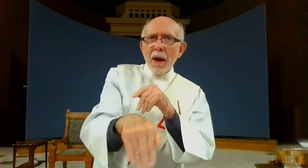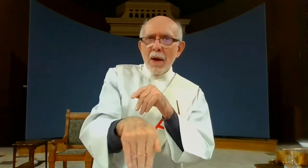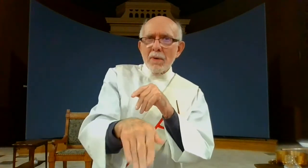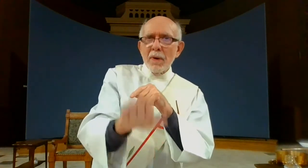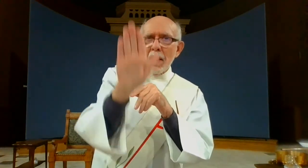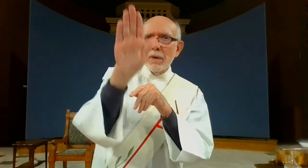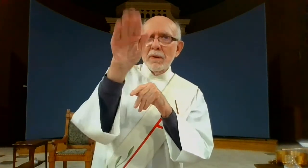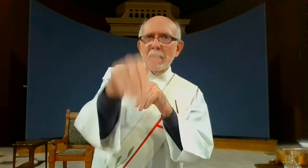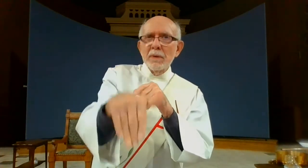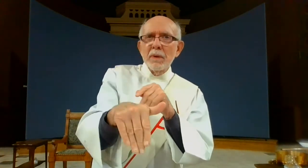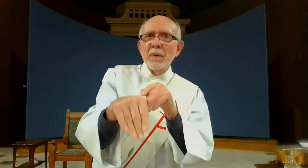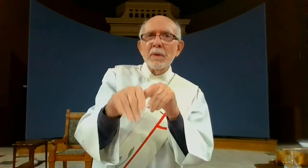downs.